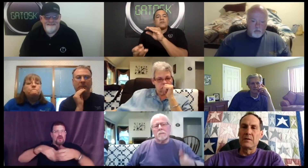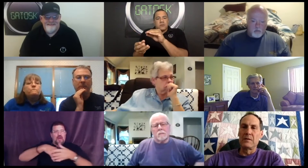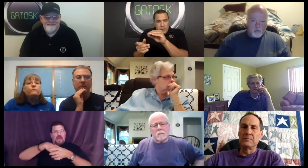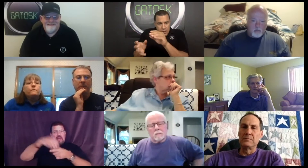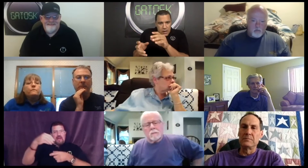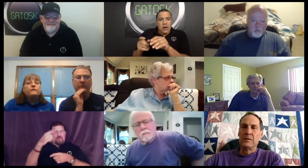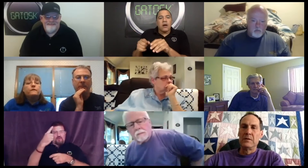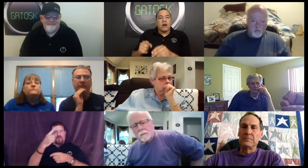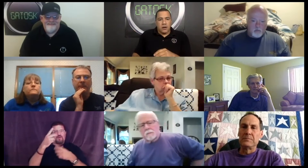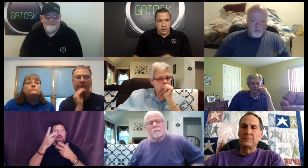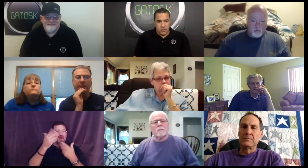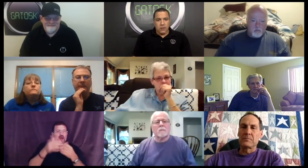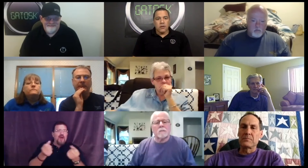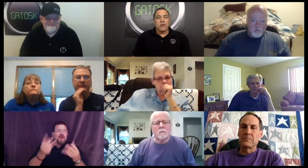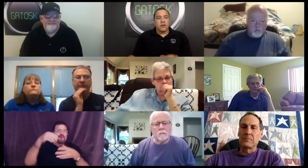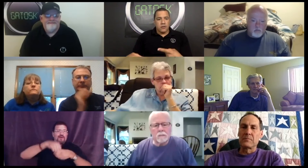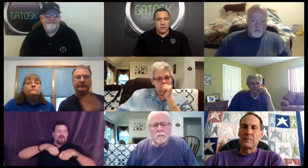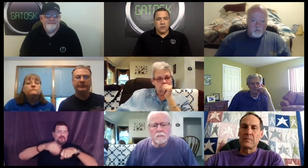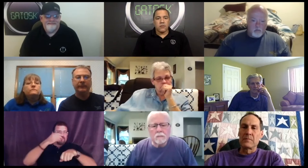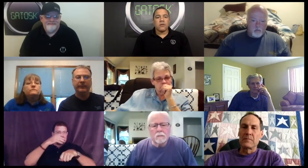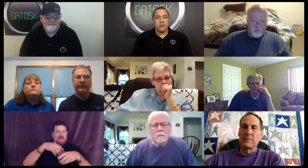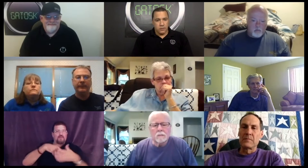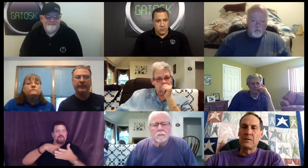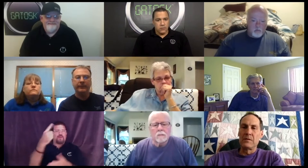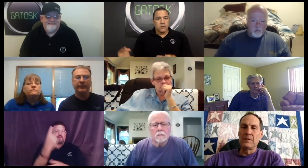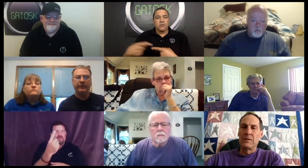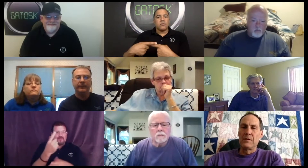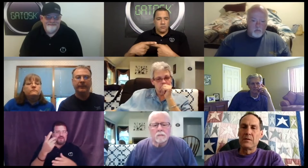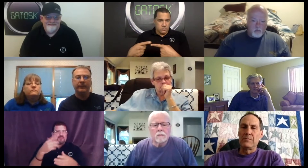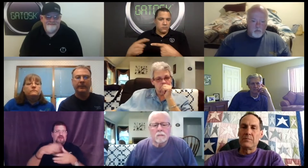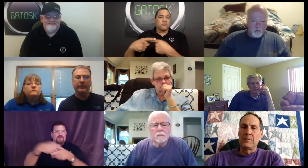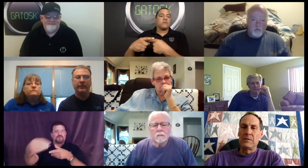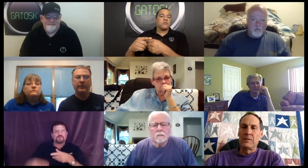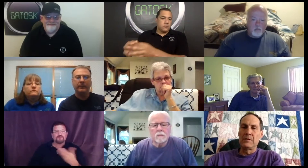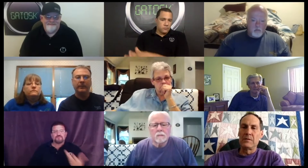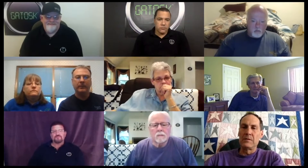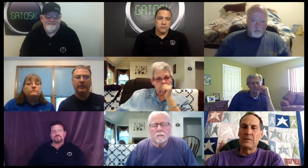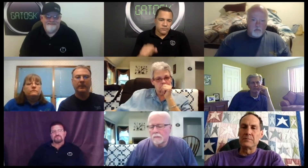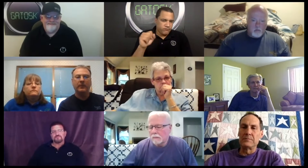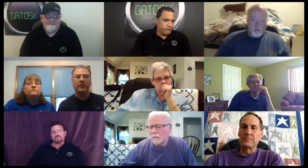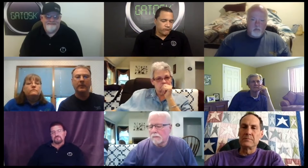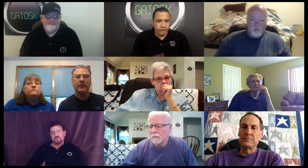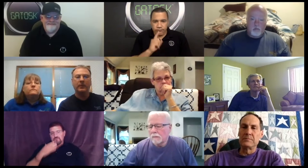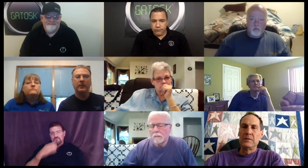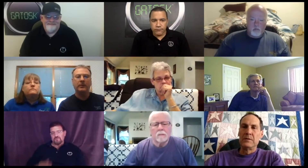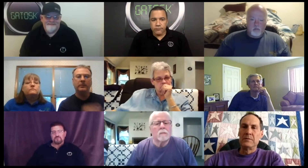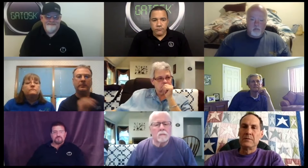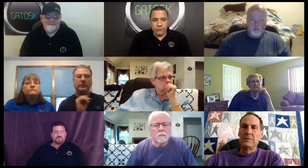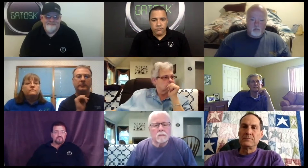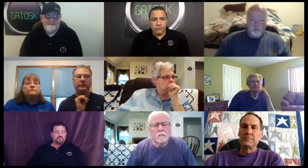Like when you go on the checkout in the cart, you can see how many items are in the cart, and maybe it becomes one item when you check out. So yeah,